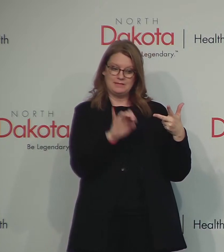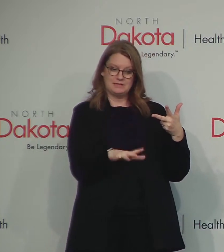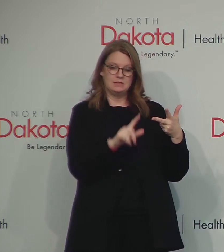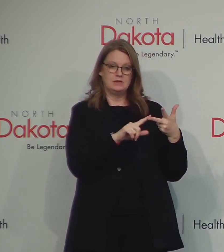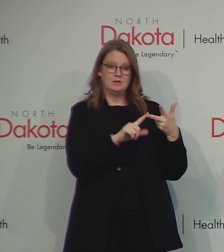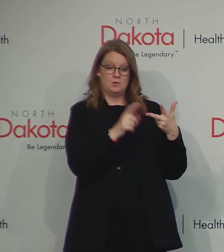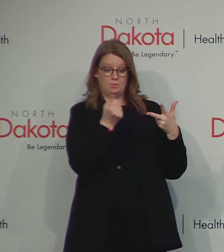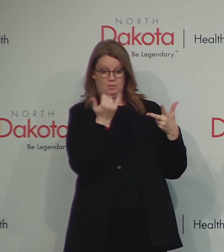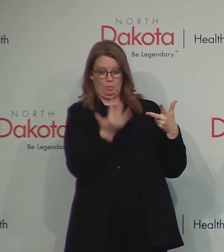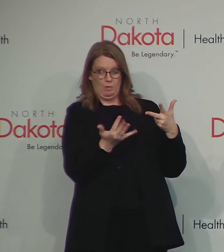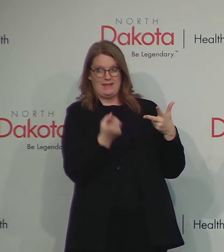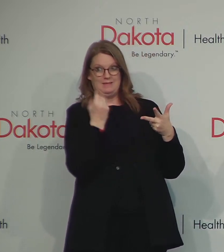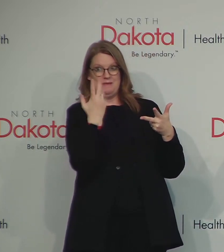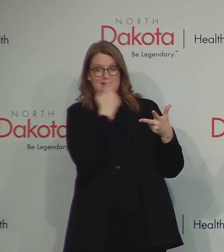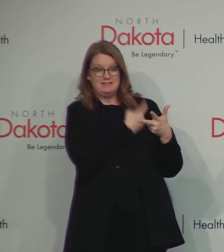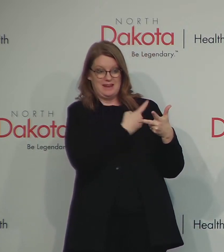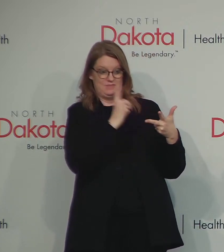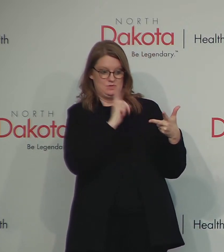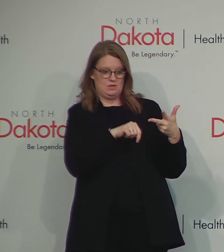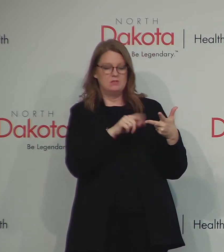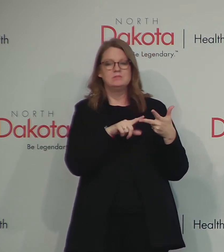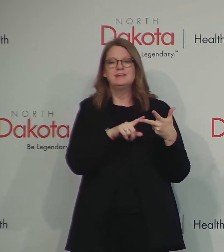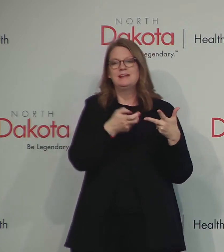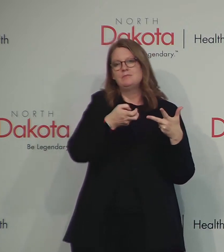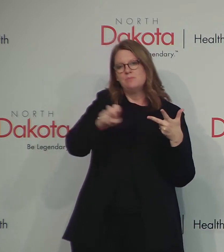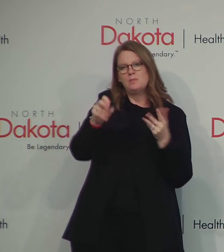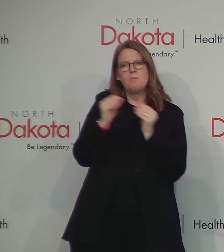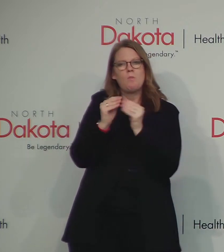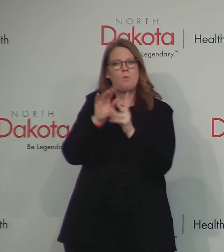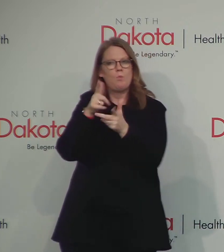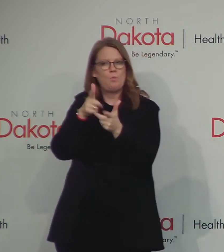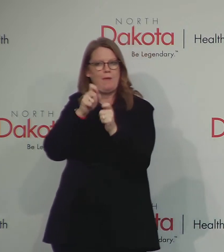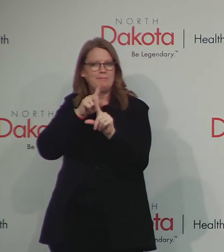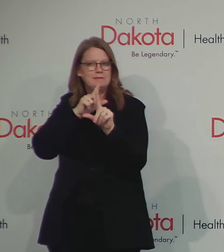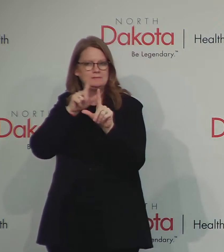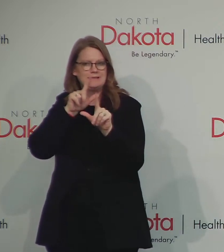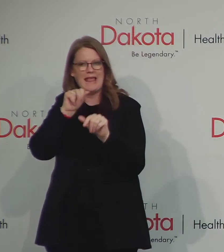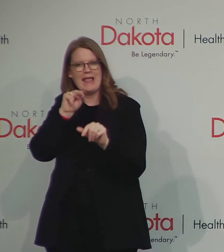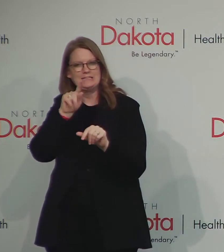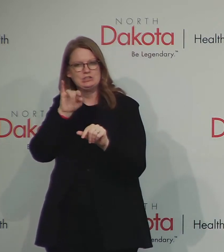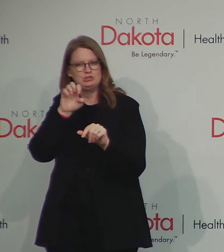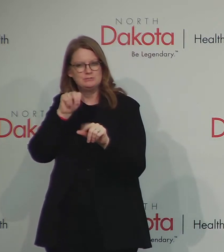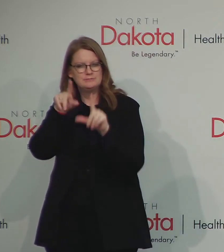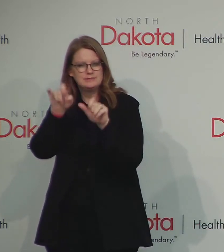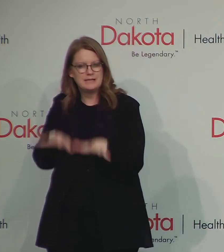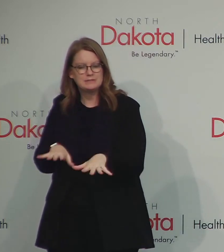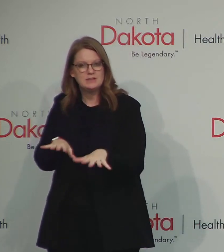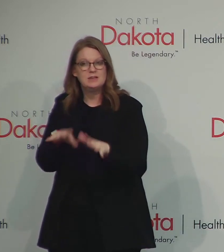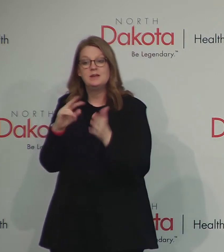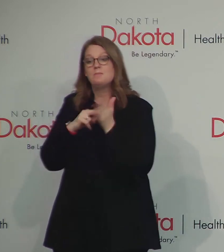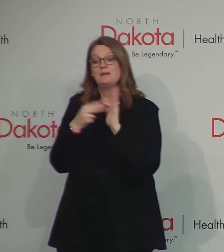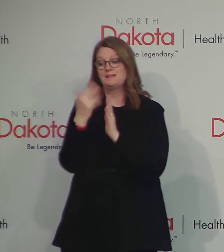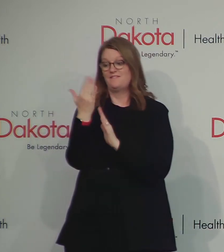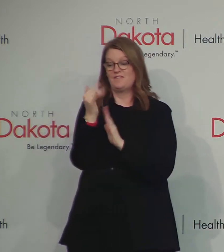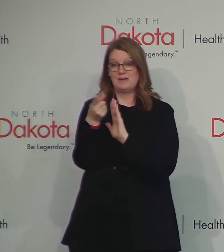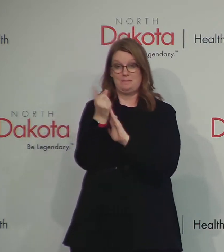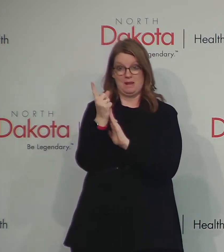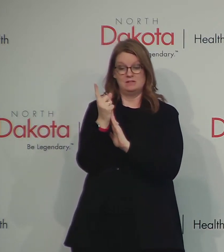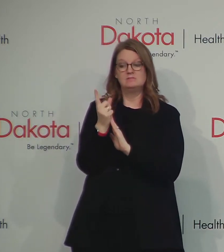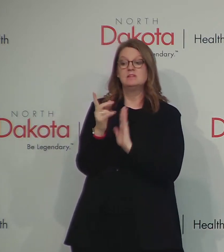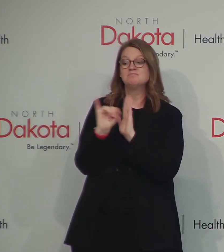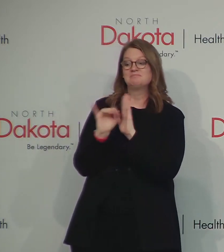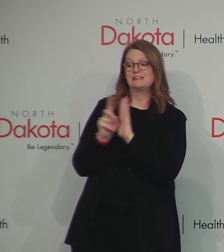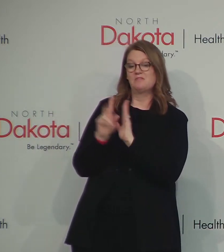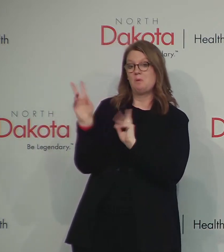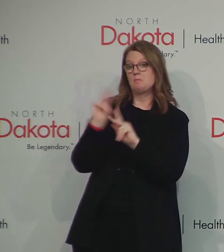multi-day results to rapid antigen testing, the 15-minute tests to help identify particularly